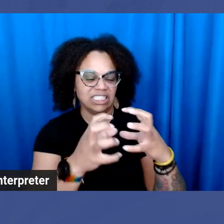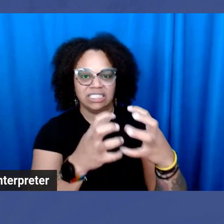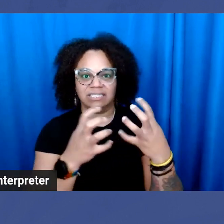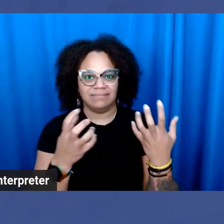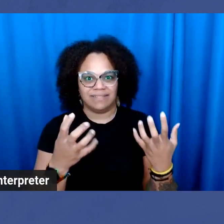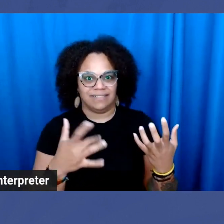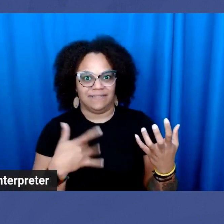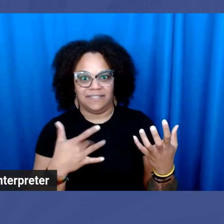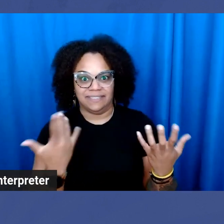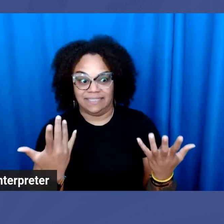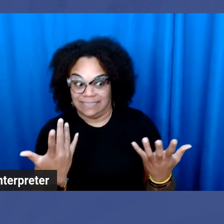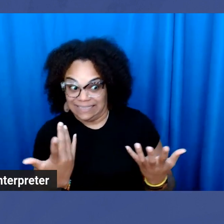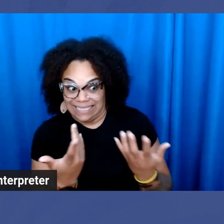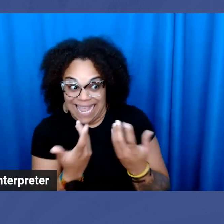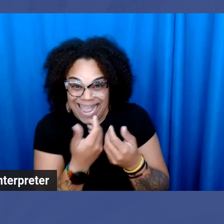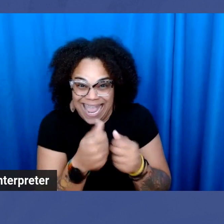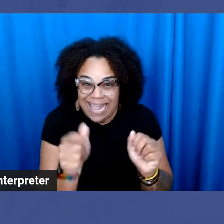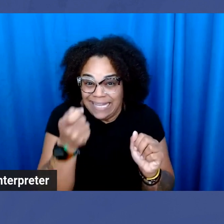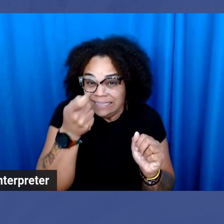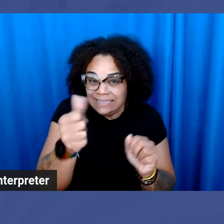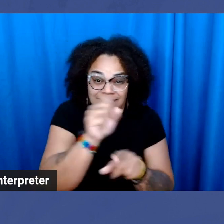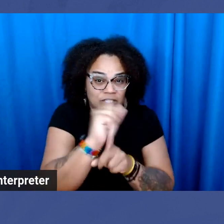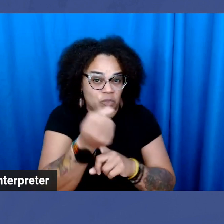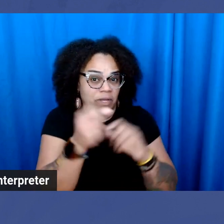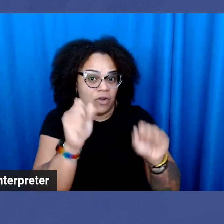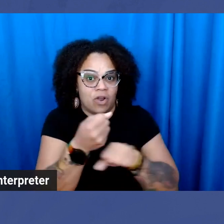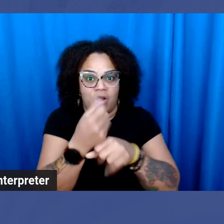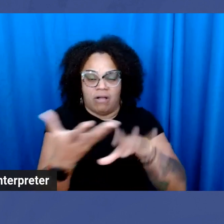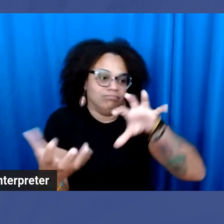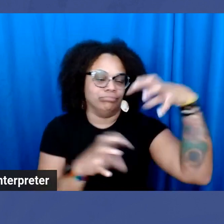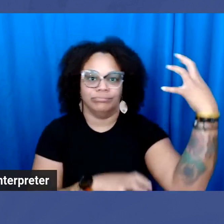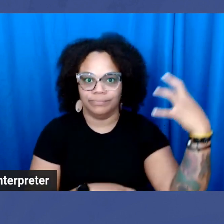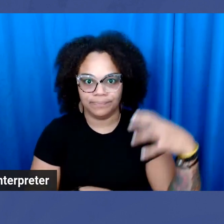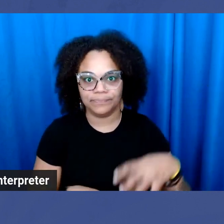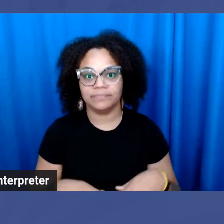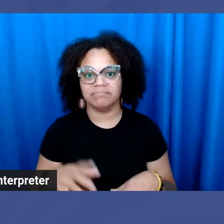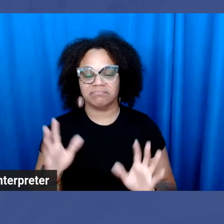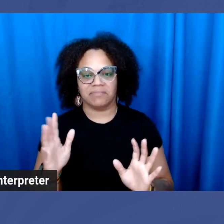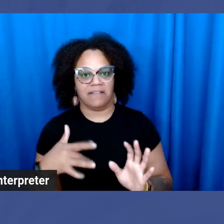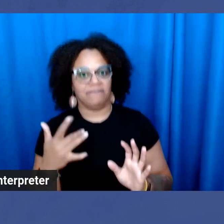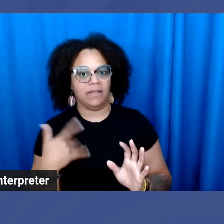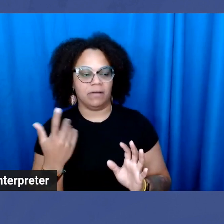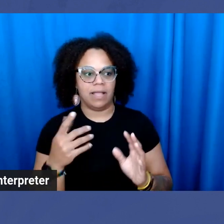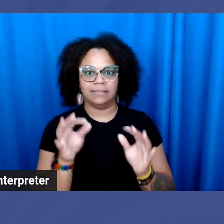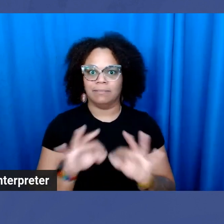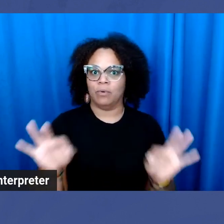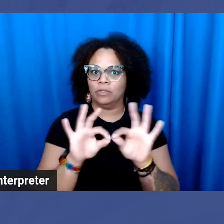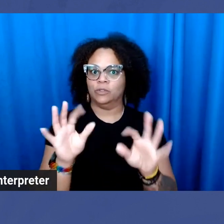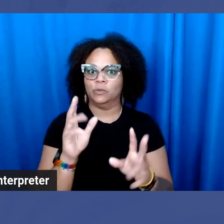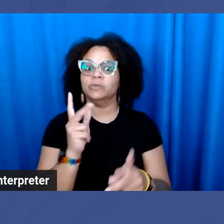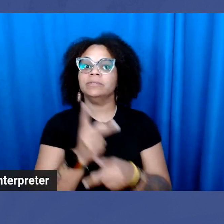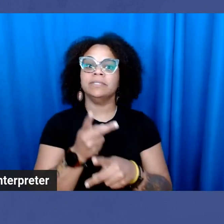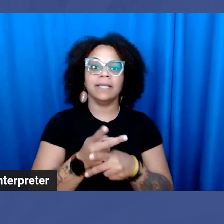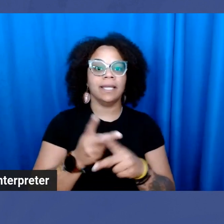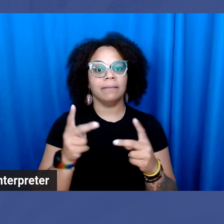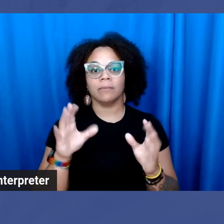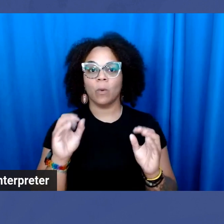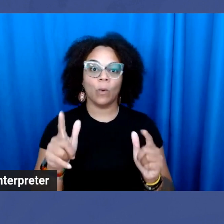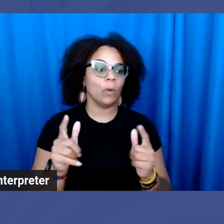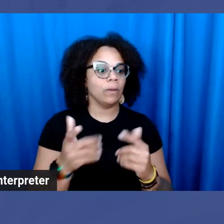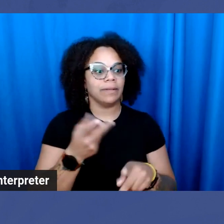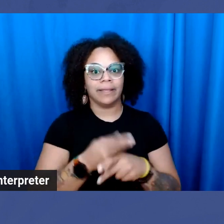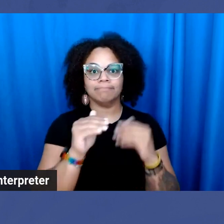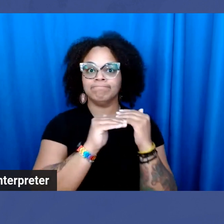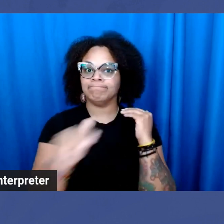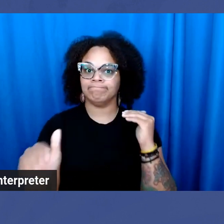tip. So it was important to me to keep things really even. And in doing so, I kept a distance because I